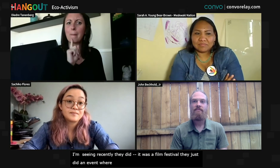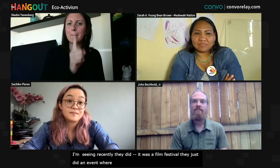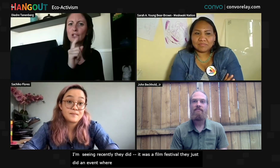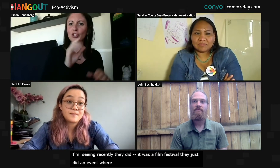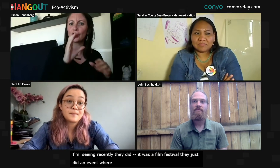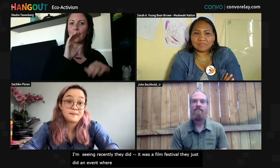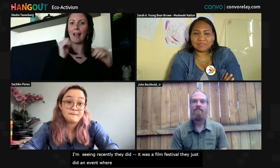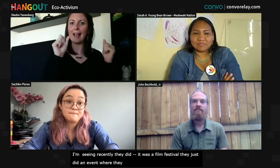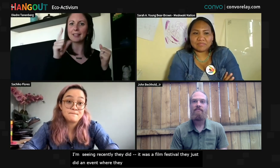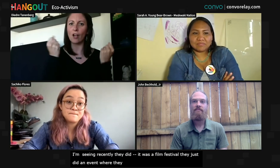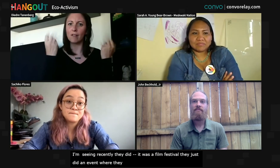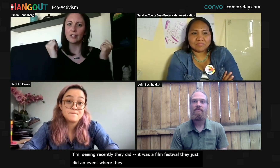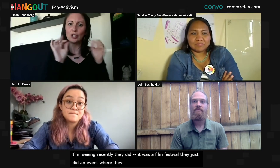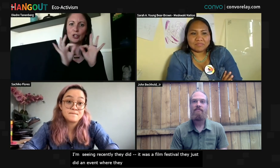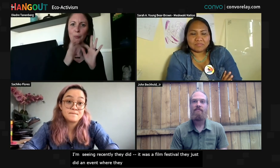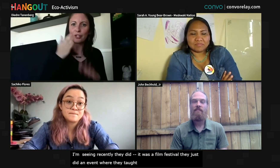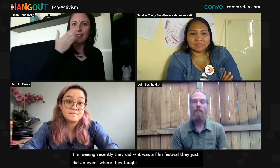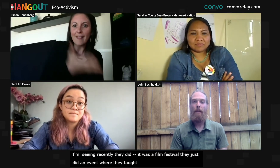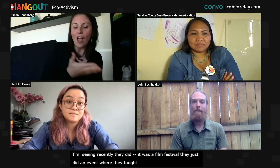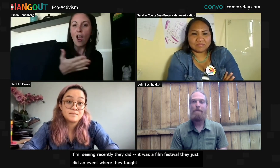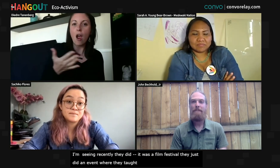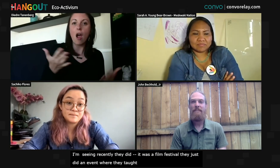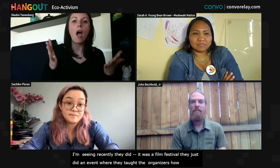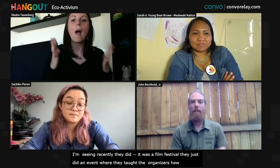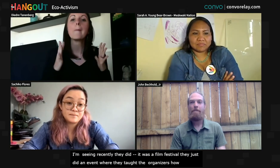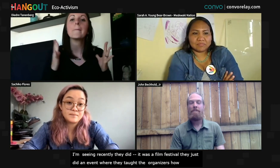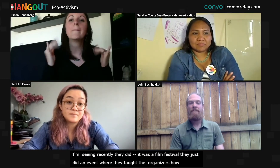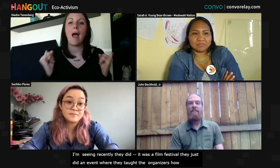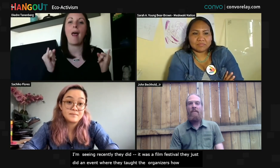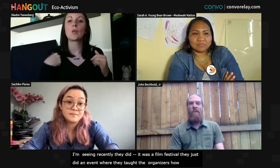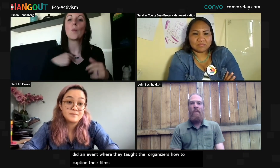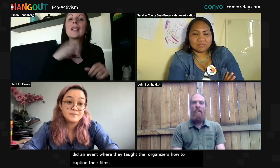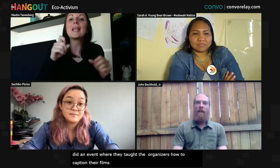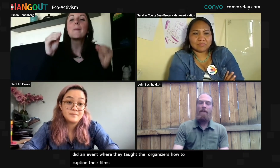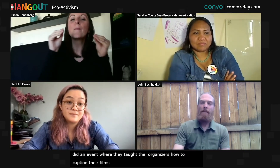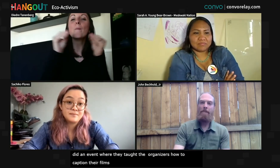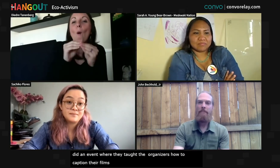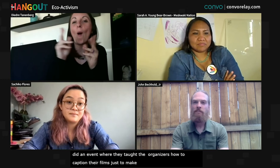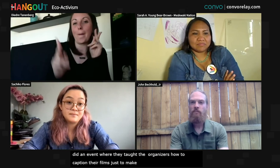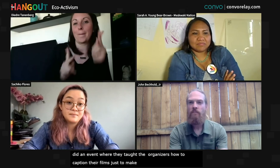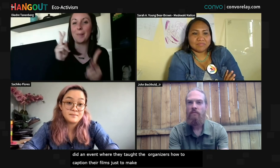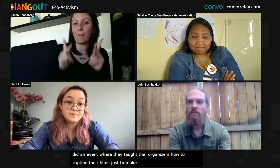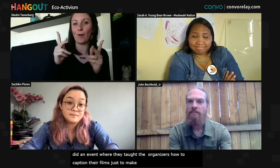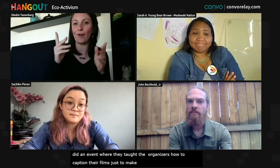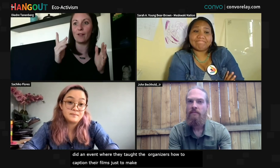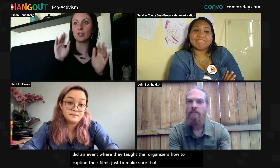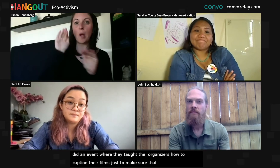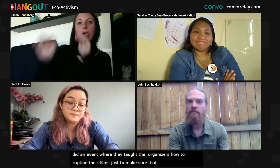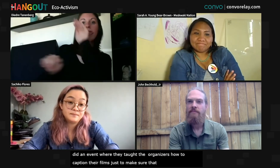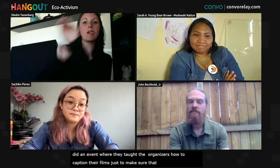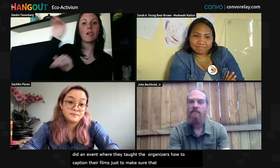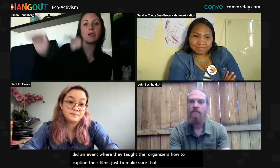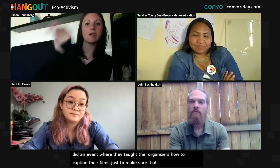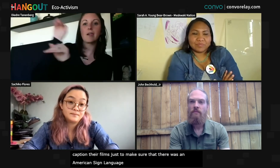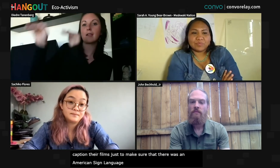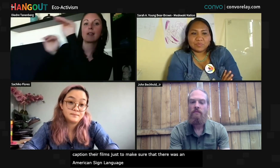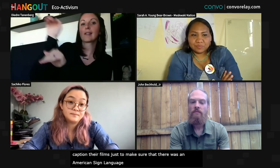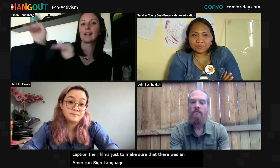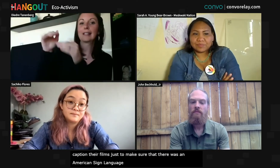caption their films just to make sure that there was a American Sign Language interpreter there. We need more people like that, more people reaching